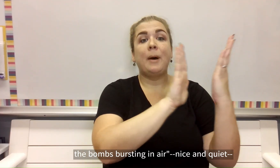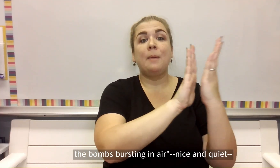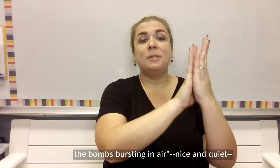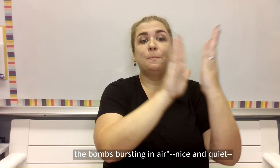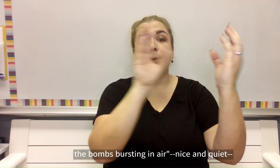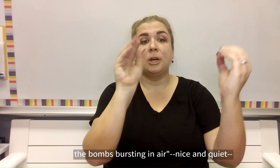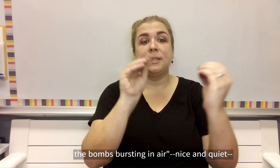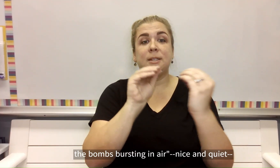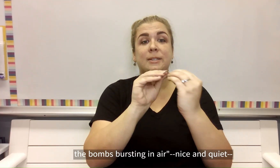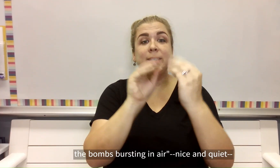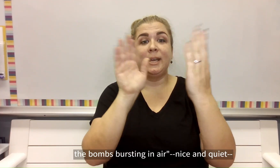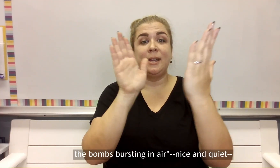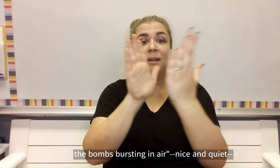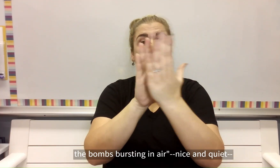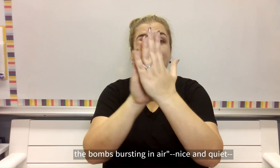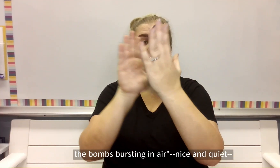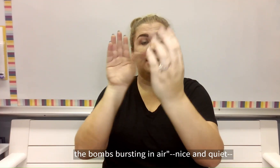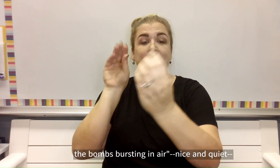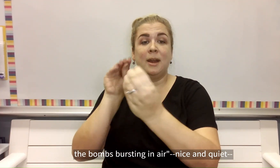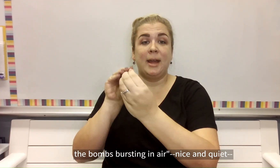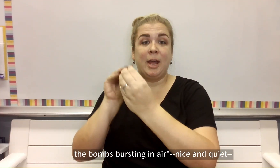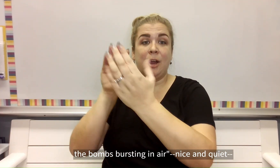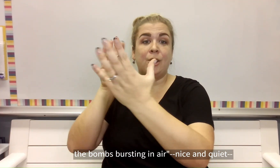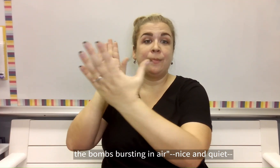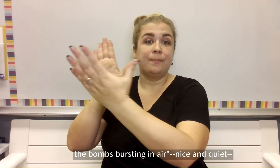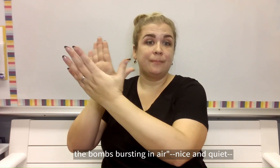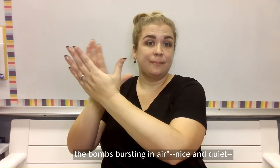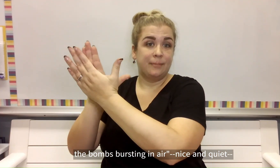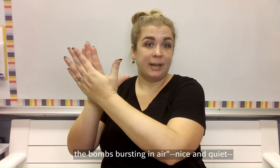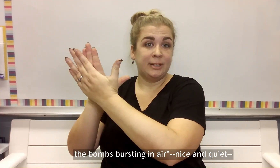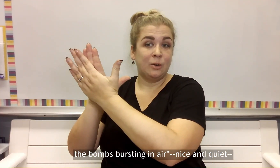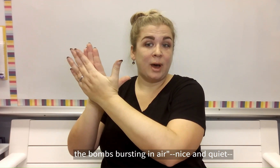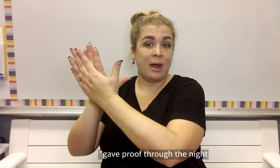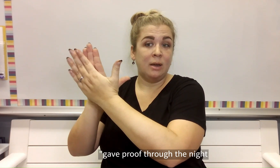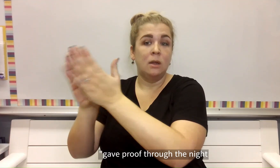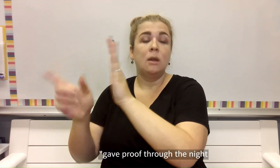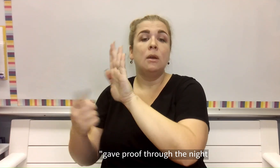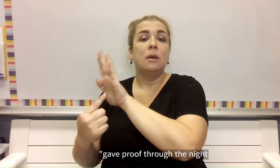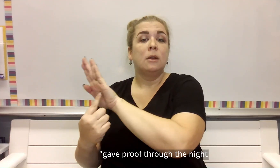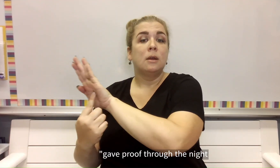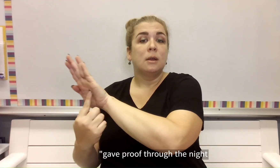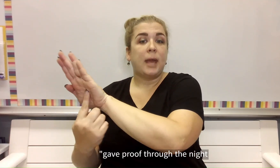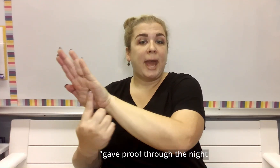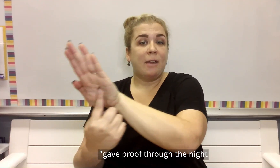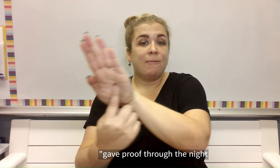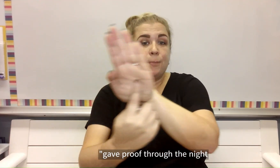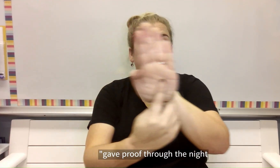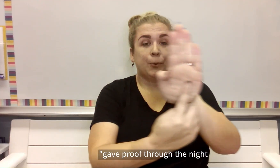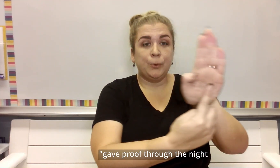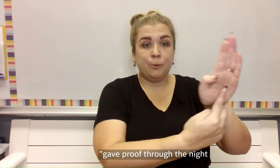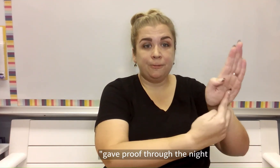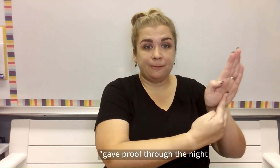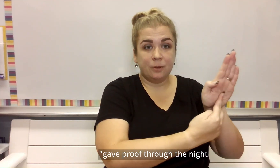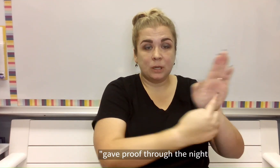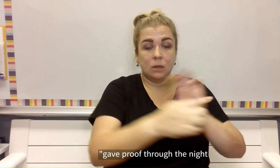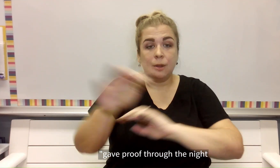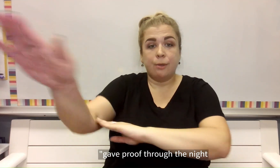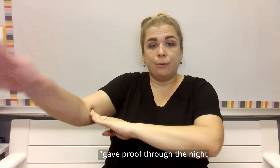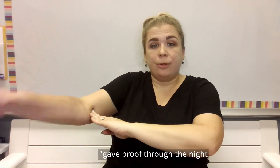bombs bursting in air, nice and quiet, gave proof through